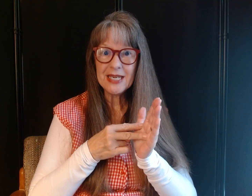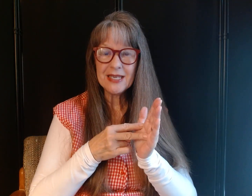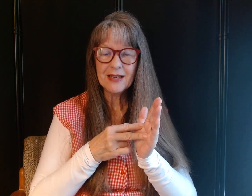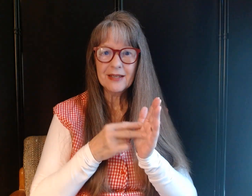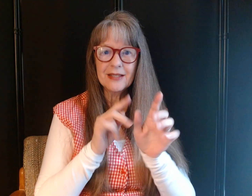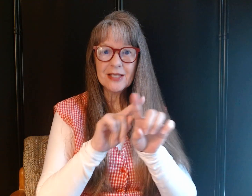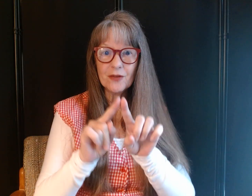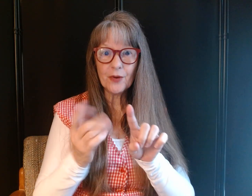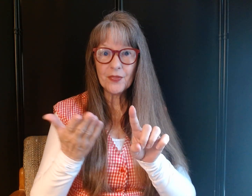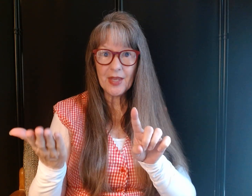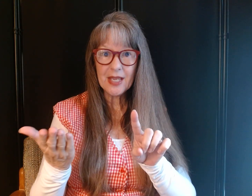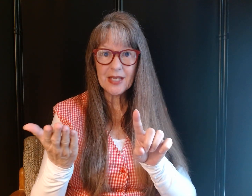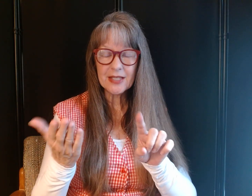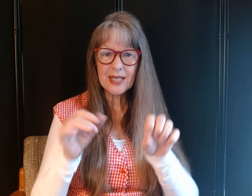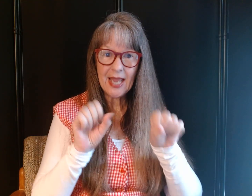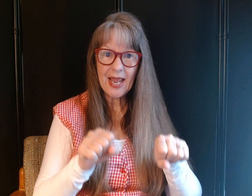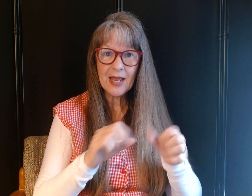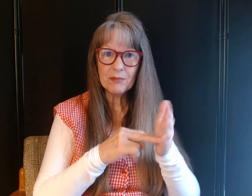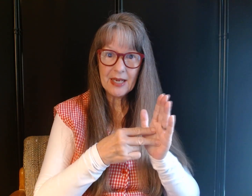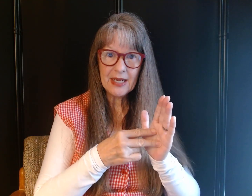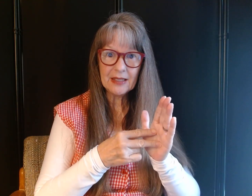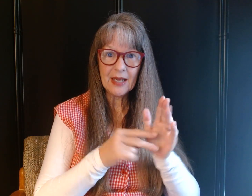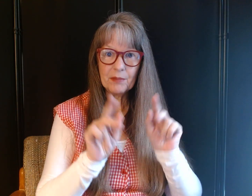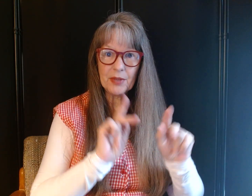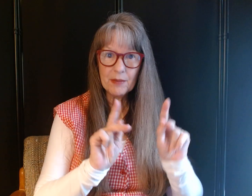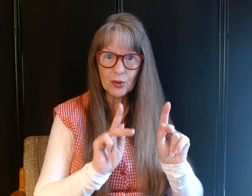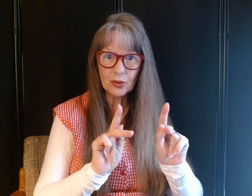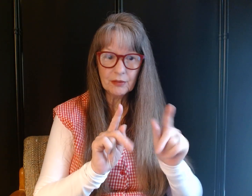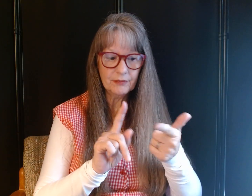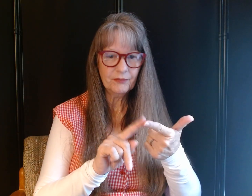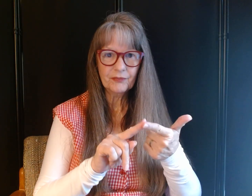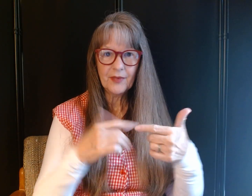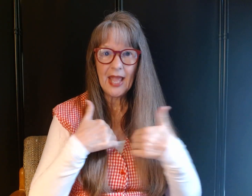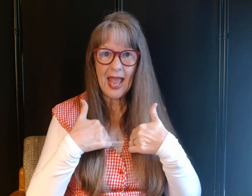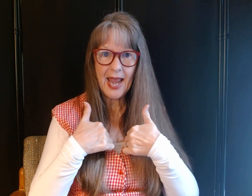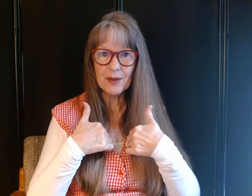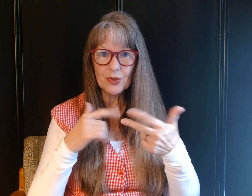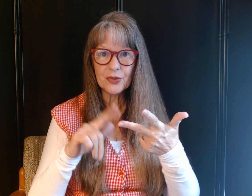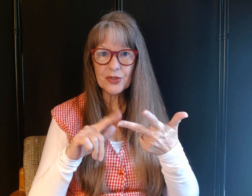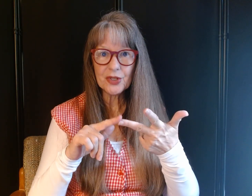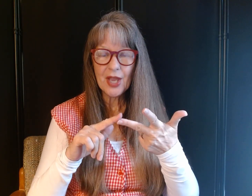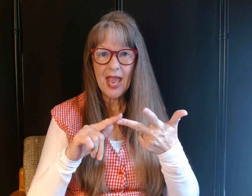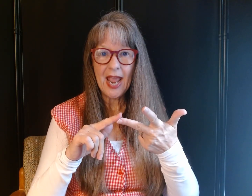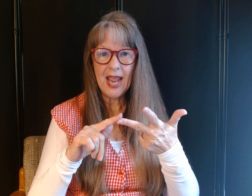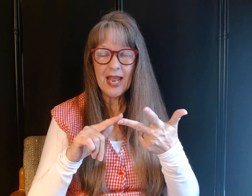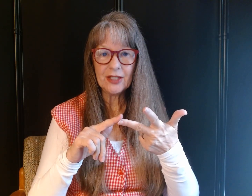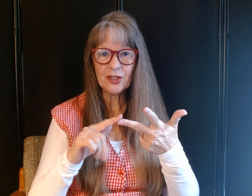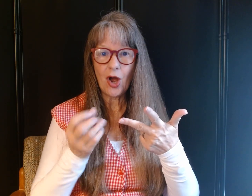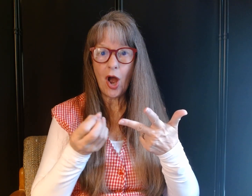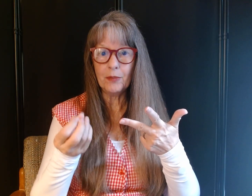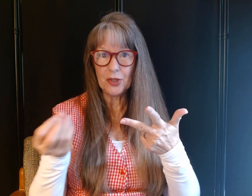mean different things. It can mean like people, animals, and